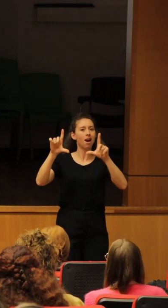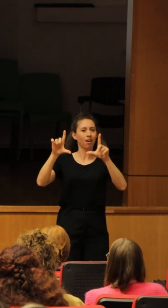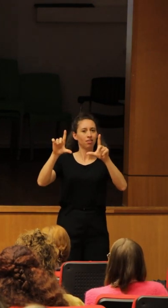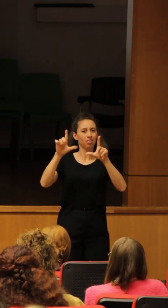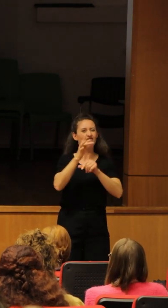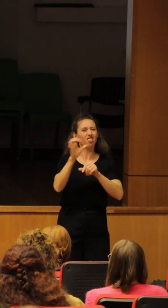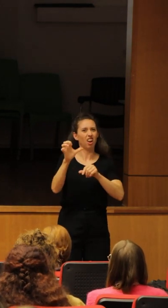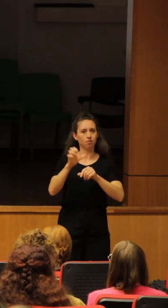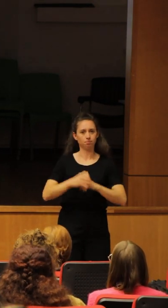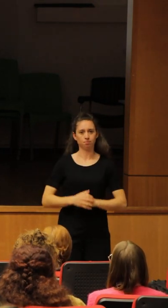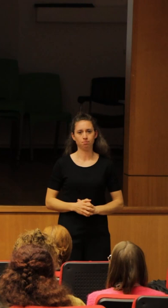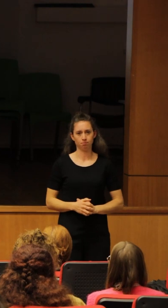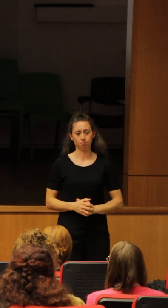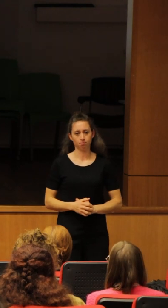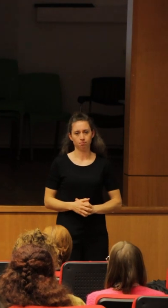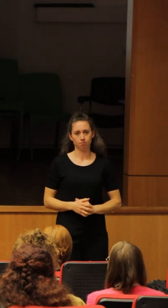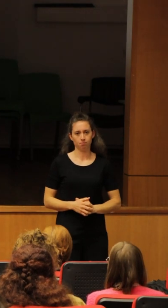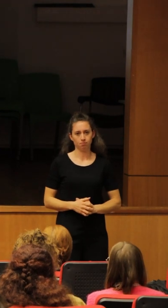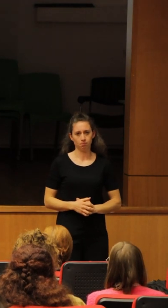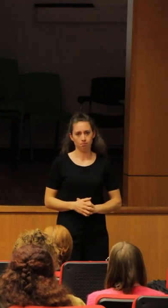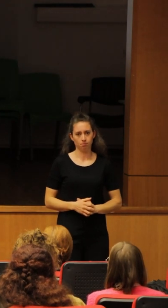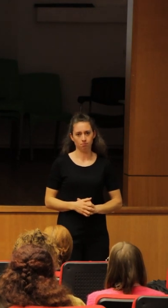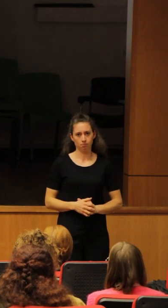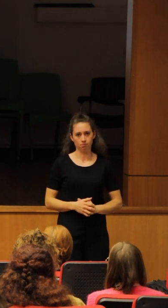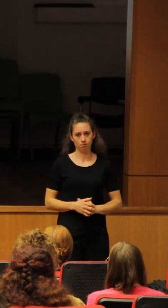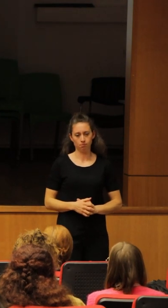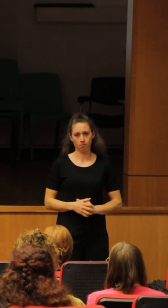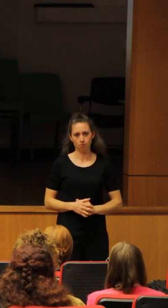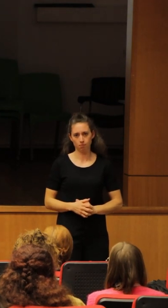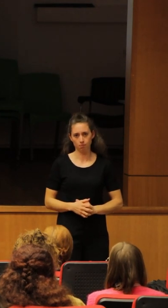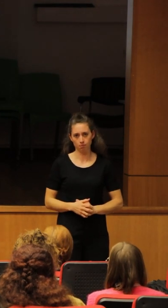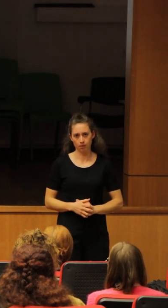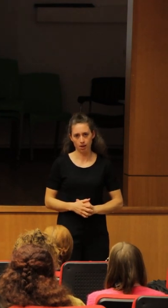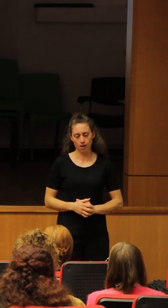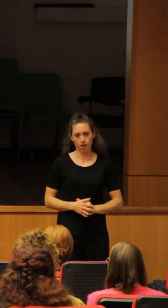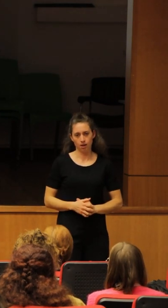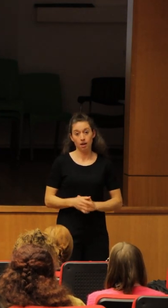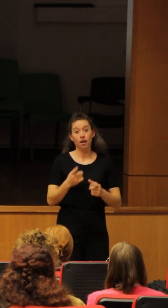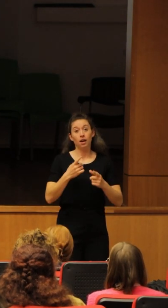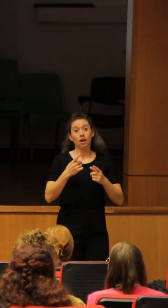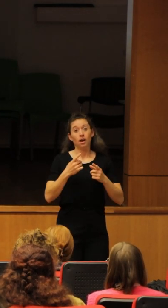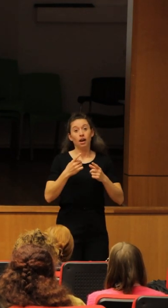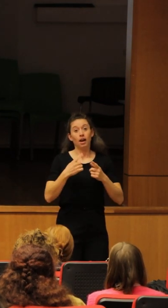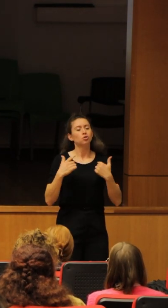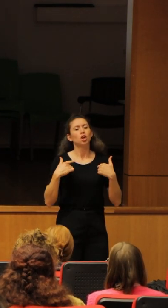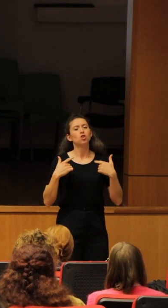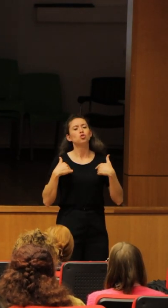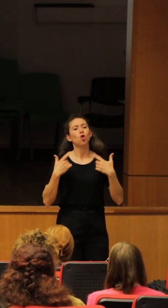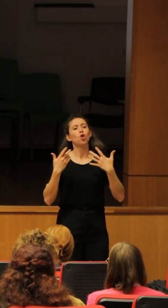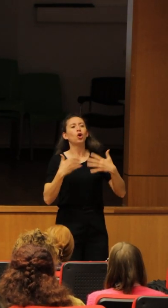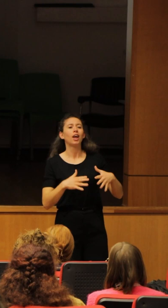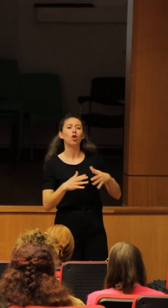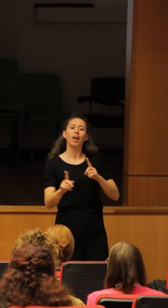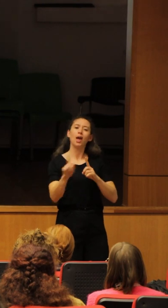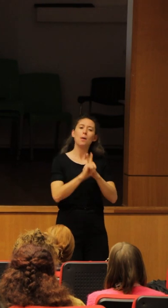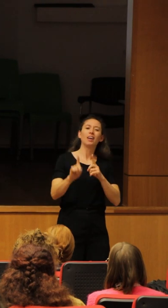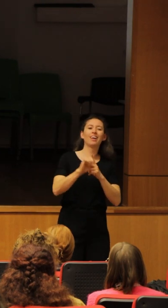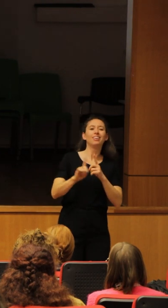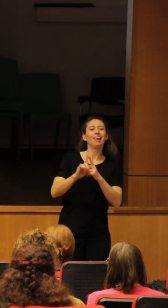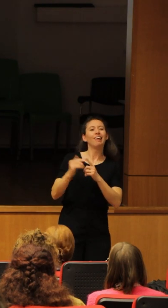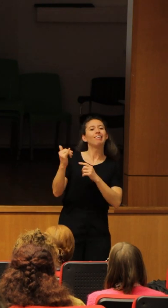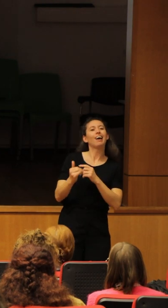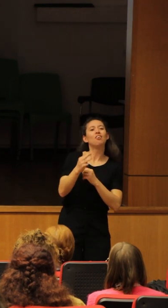Yeah. So then we want our clients to not only to have faith. Entonces queremos que no queremos que nuestros pacientes o clientes tengan